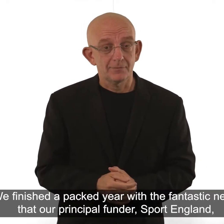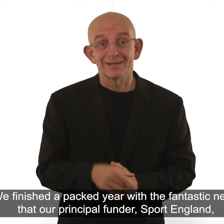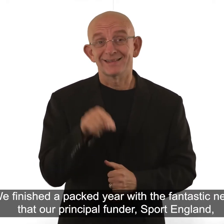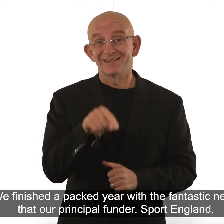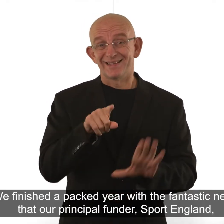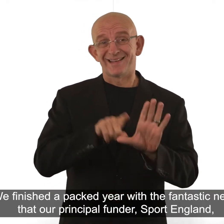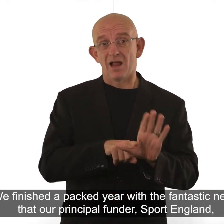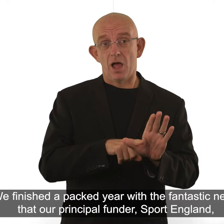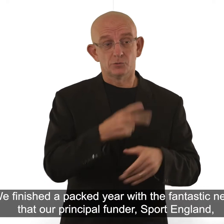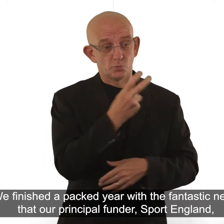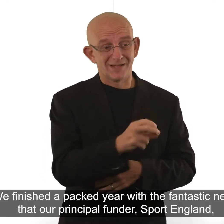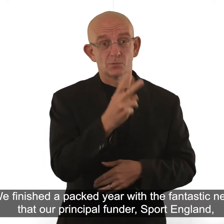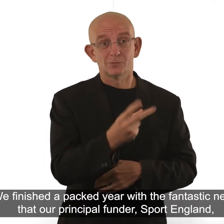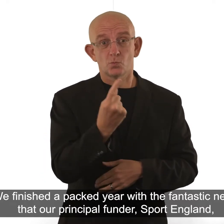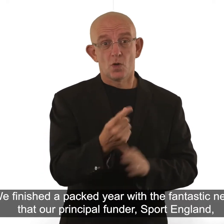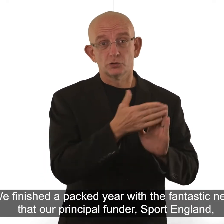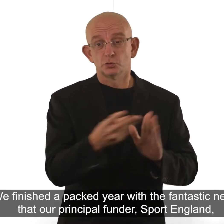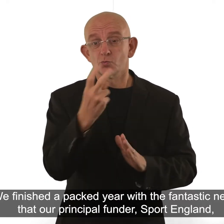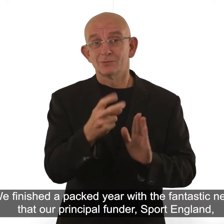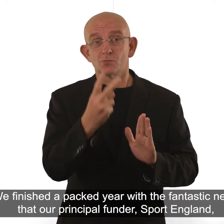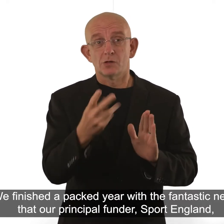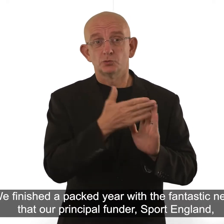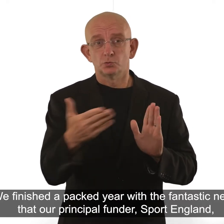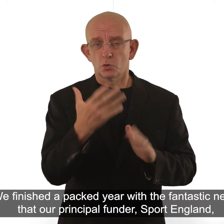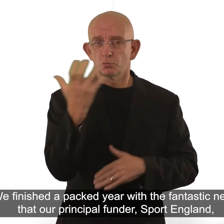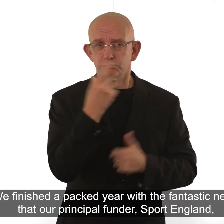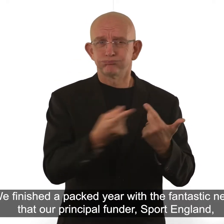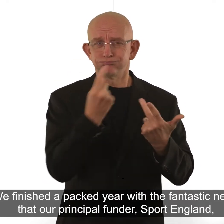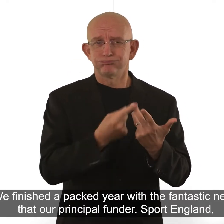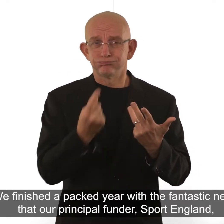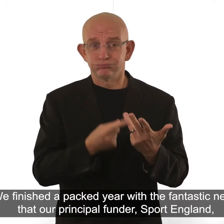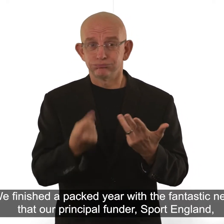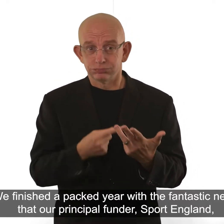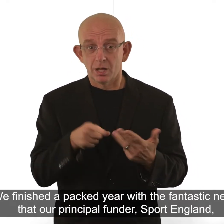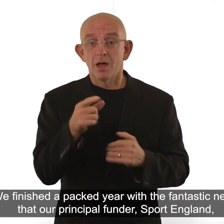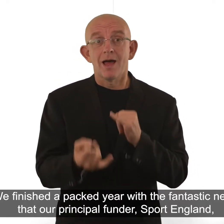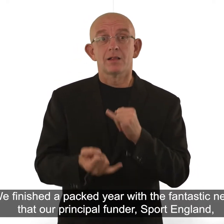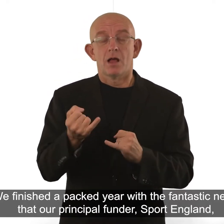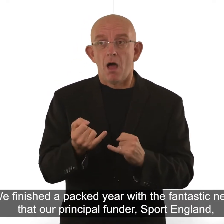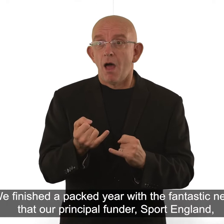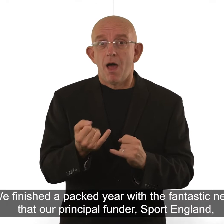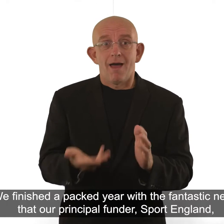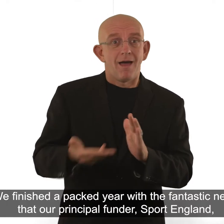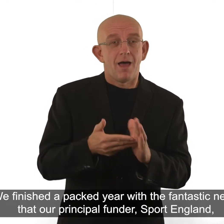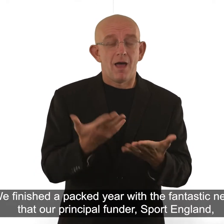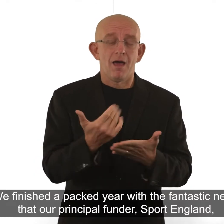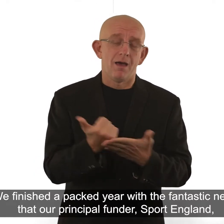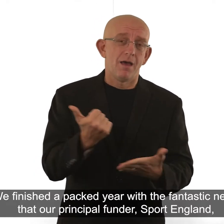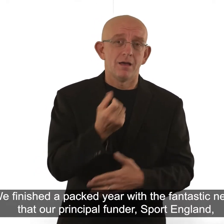We finished a packed year with the fantastic news that our principal funder, Sport England,